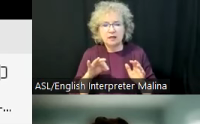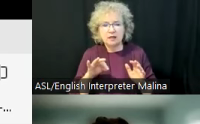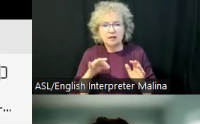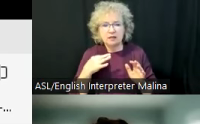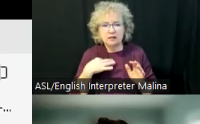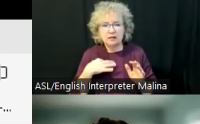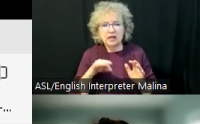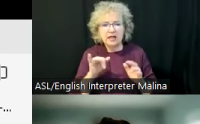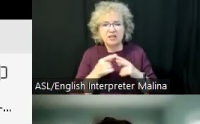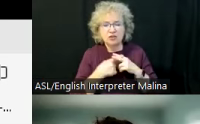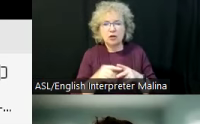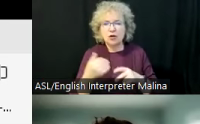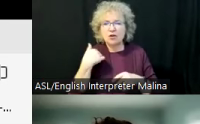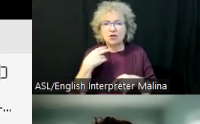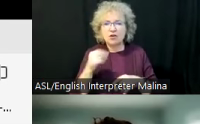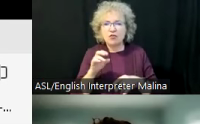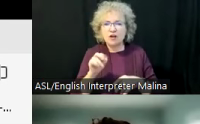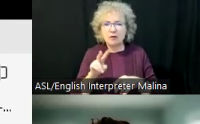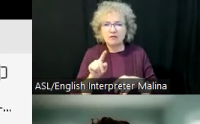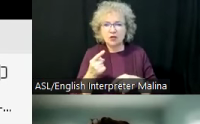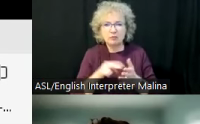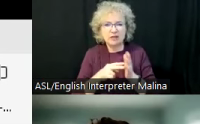1st. So we're two weeks in.